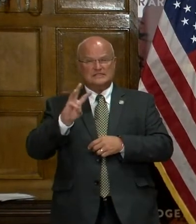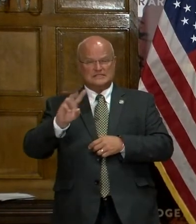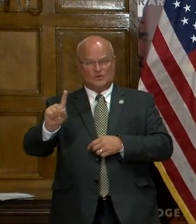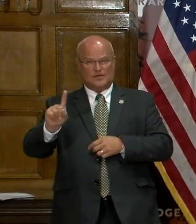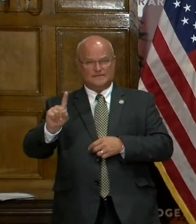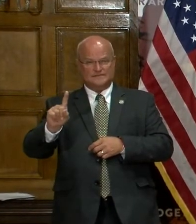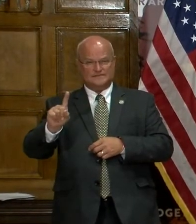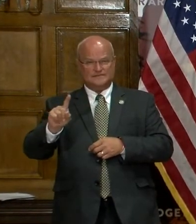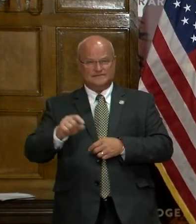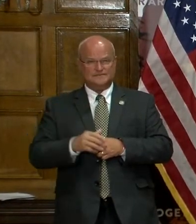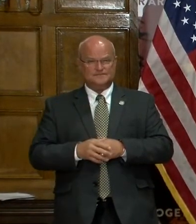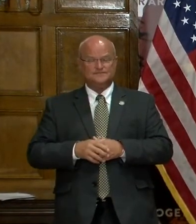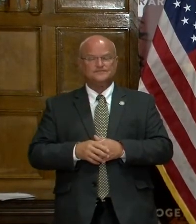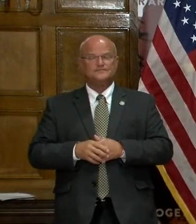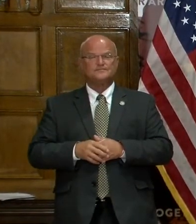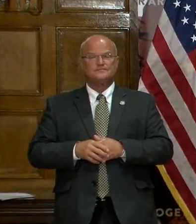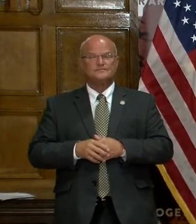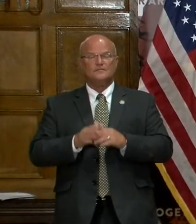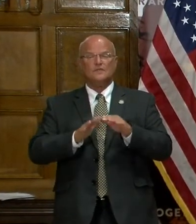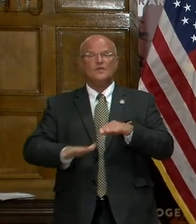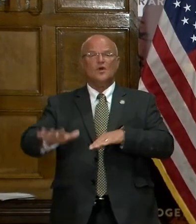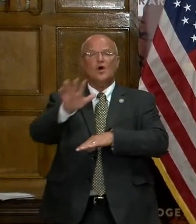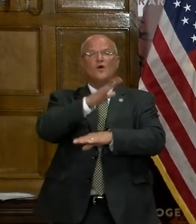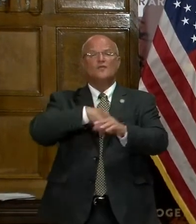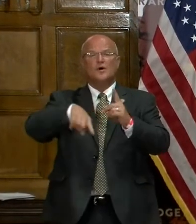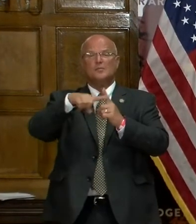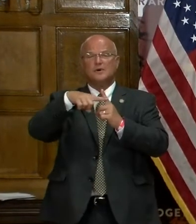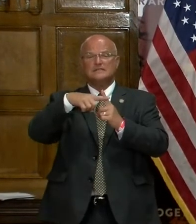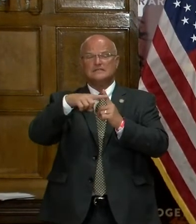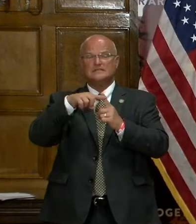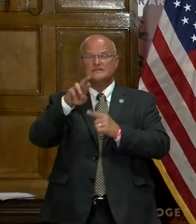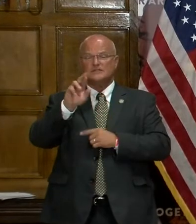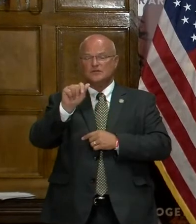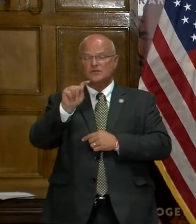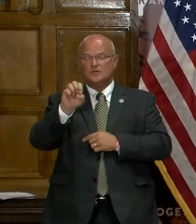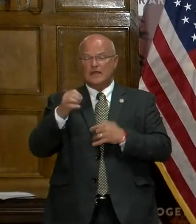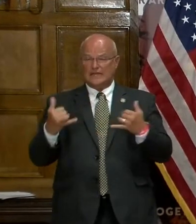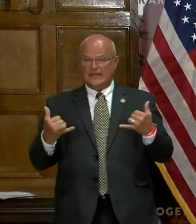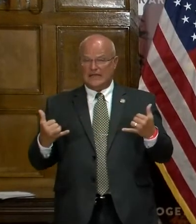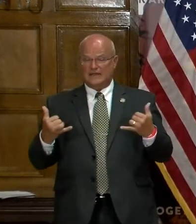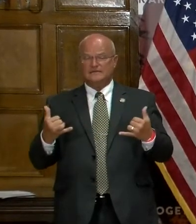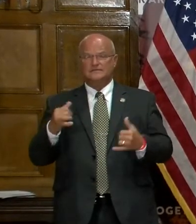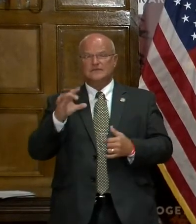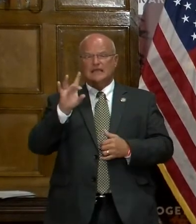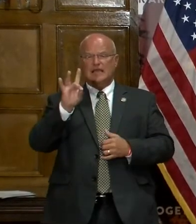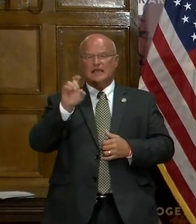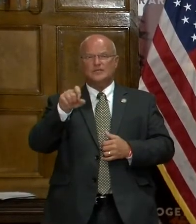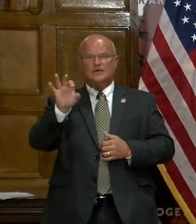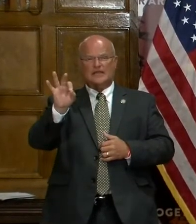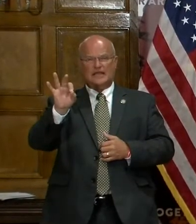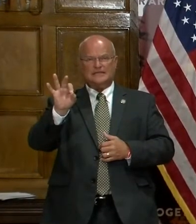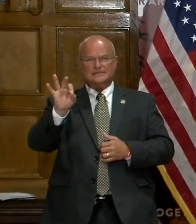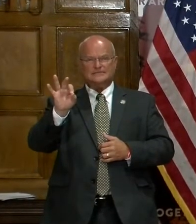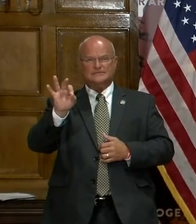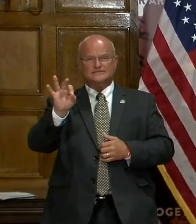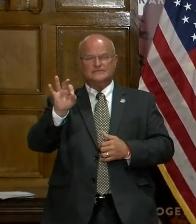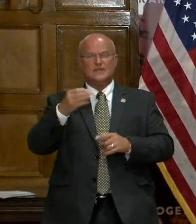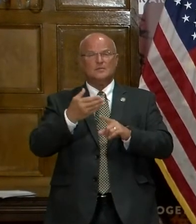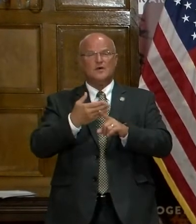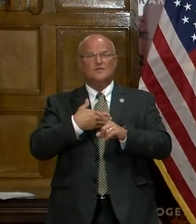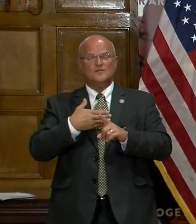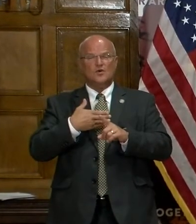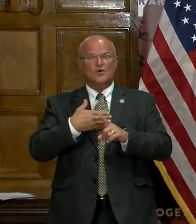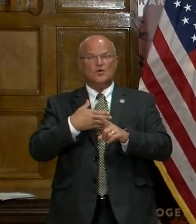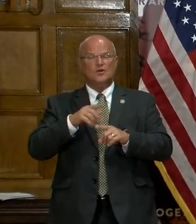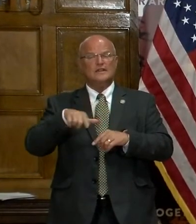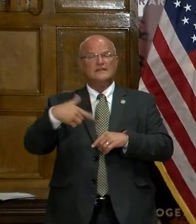361. Our overall positivity rate is 8.9. So before turning the podium back over to the governor,